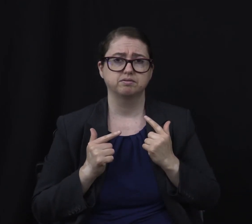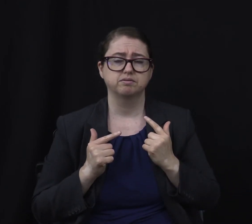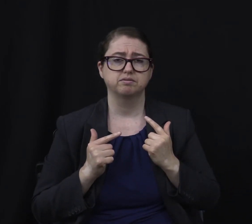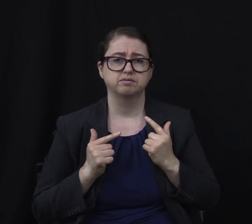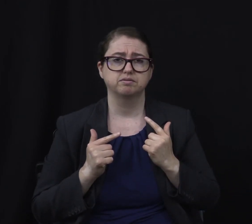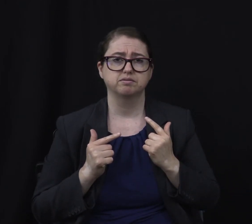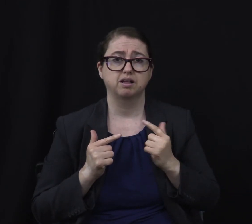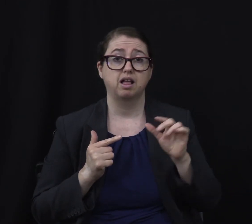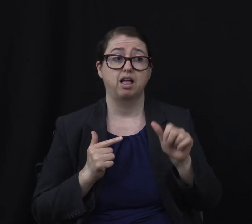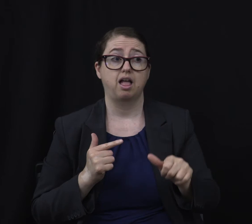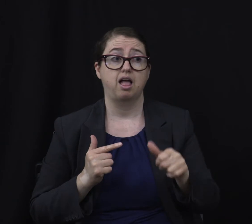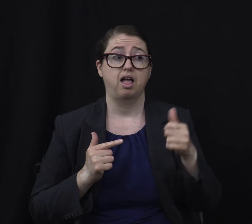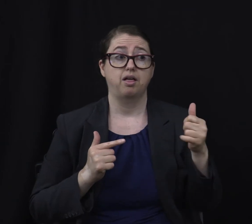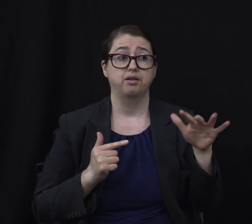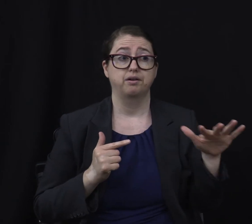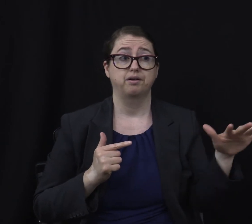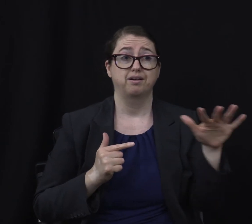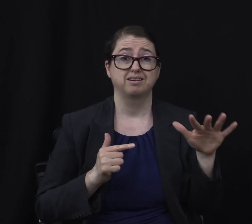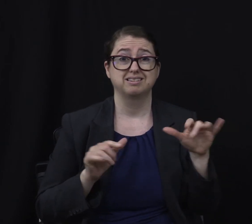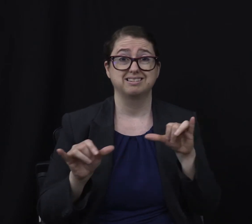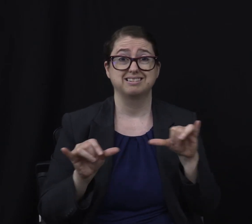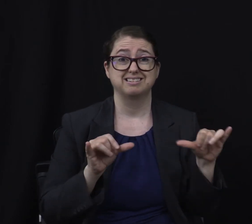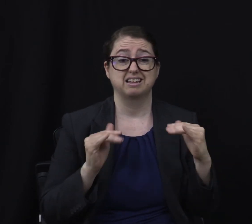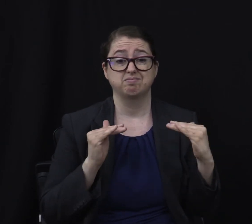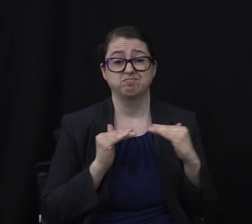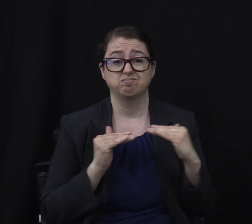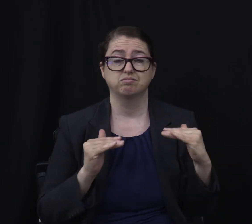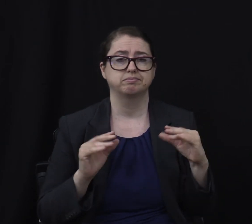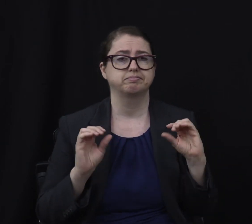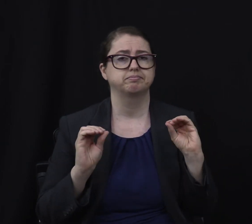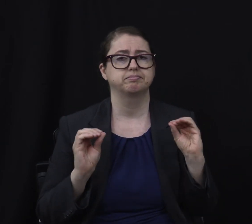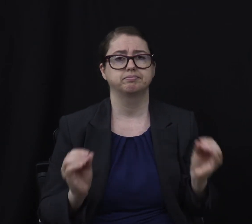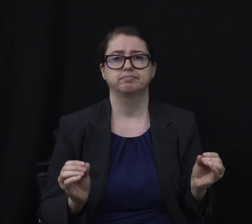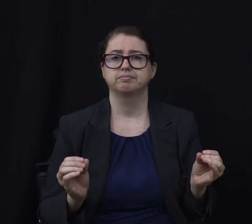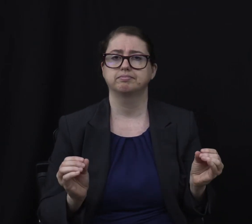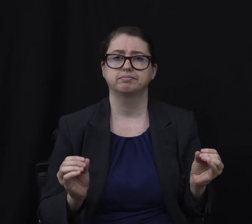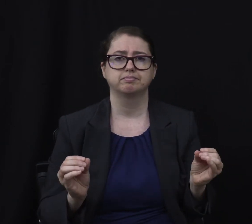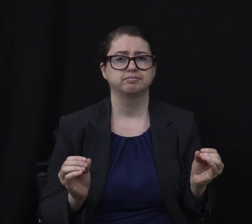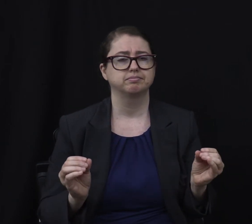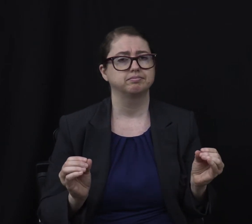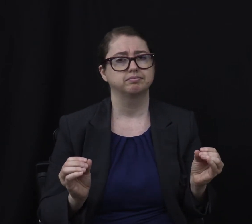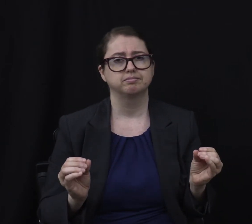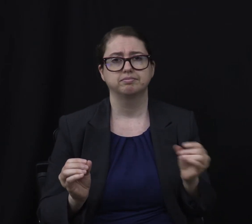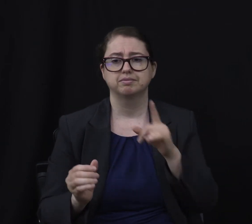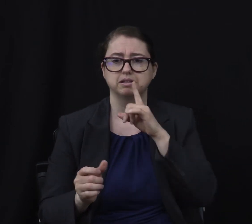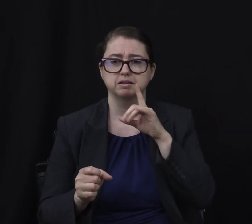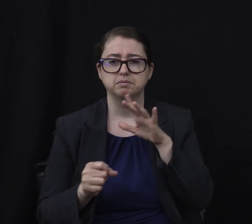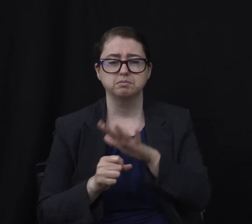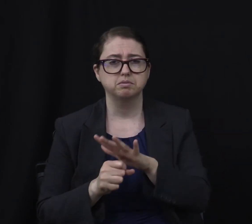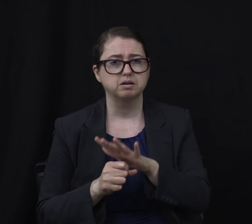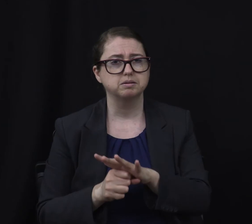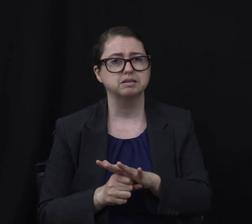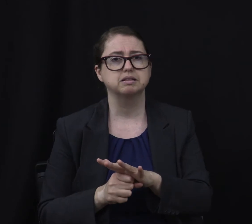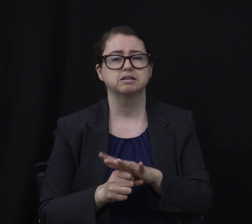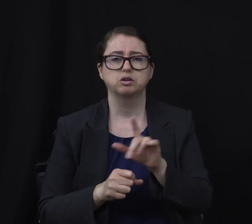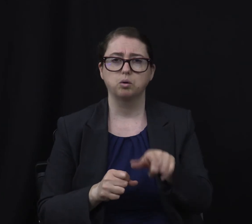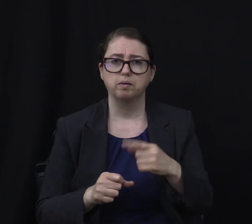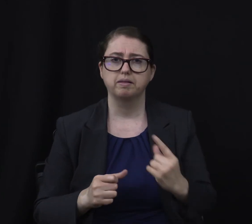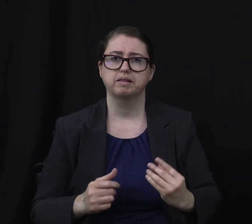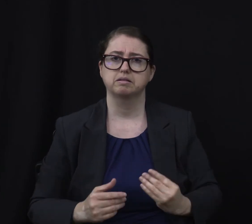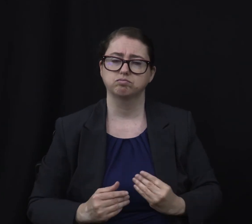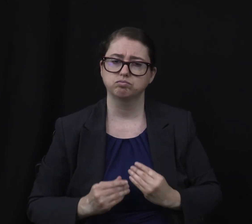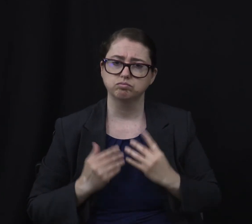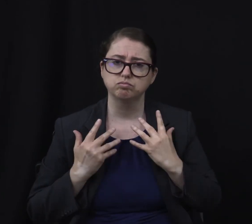such healing power. Nothing besides them can impart the courage and the faith which will